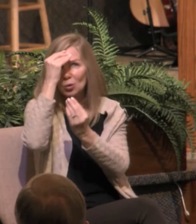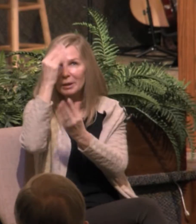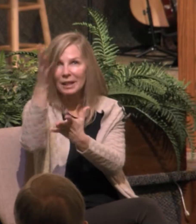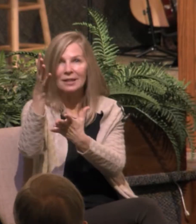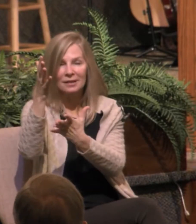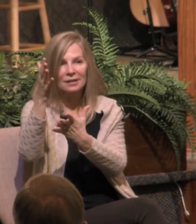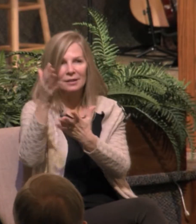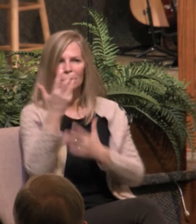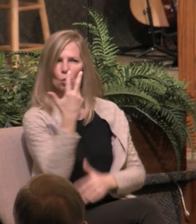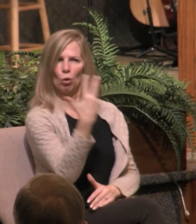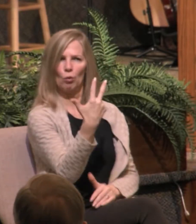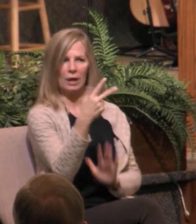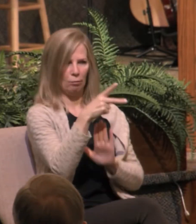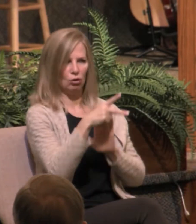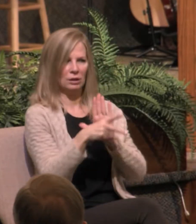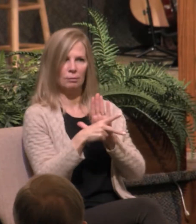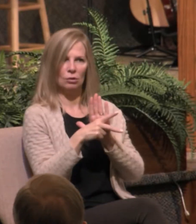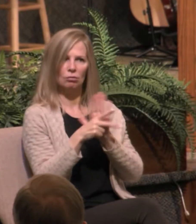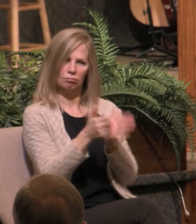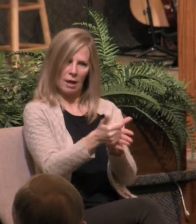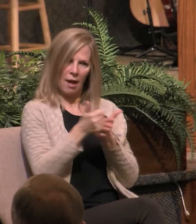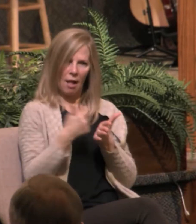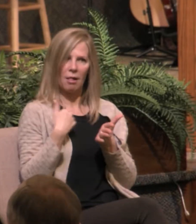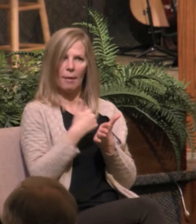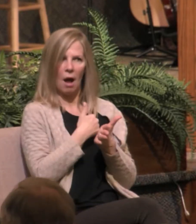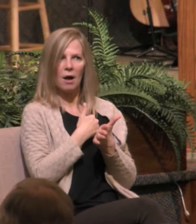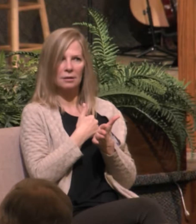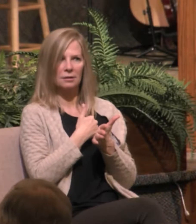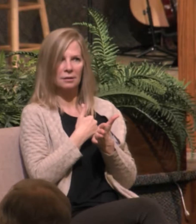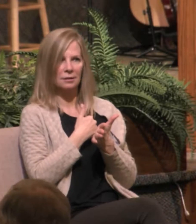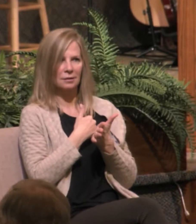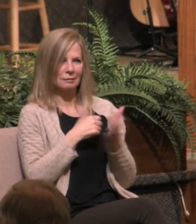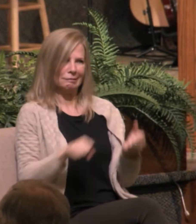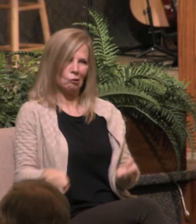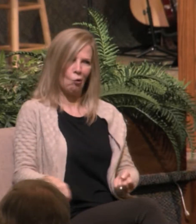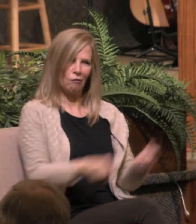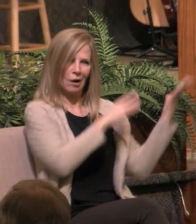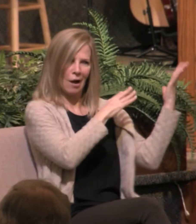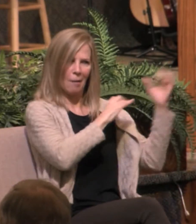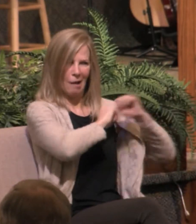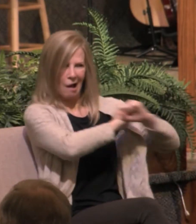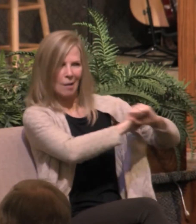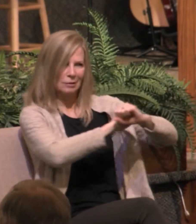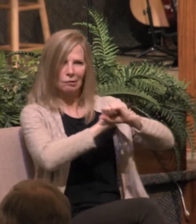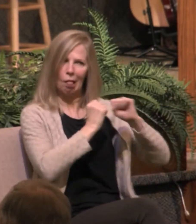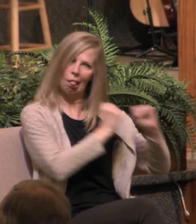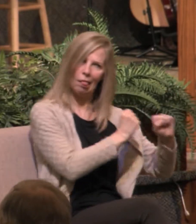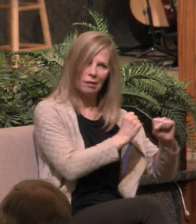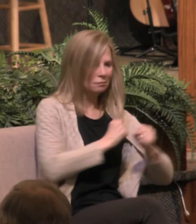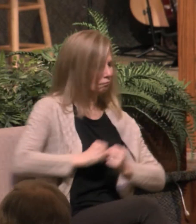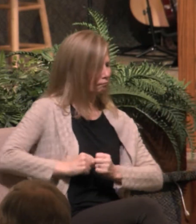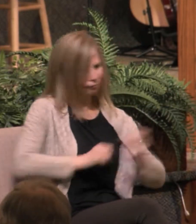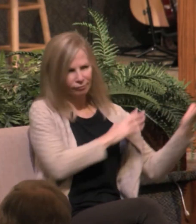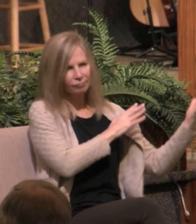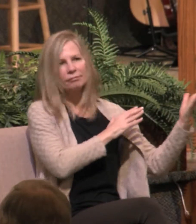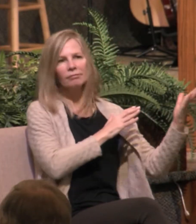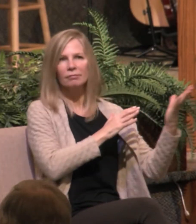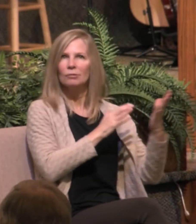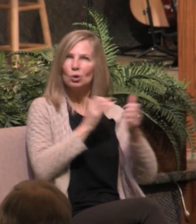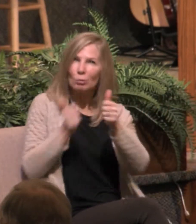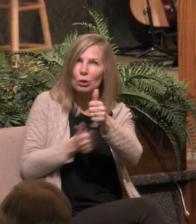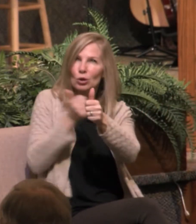Three principles for overcoming obstacles in the pursuit of obedience. And the first principle is